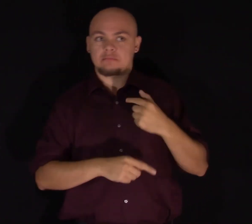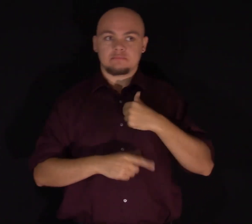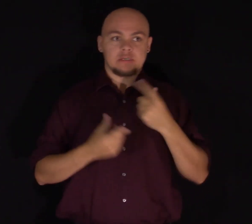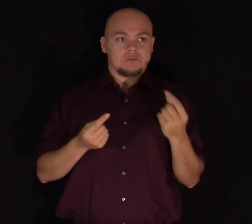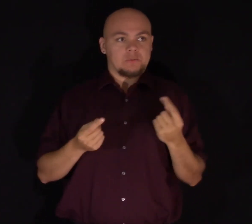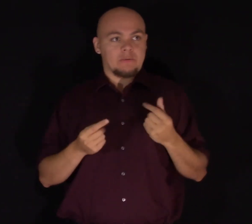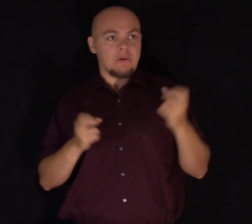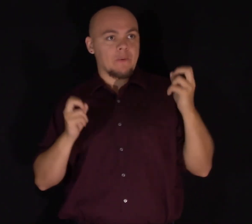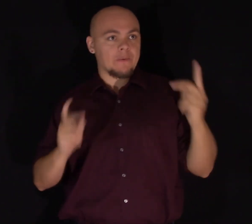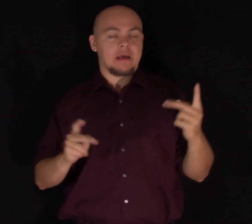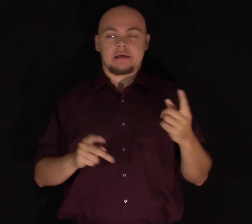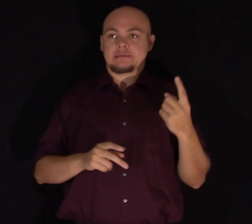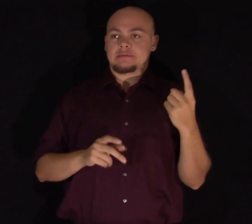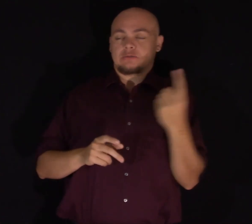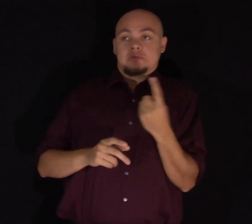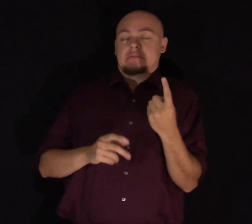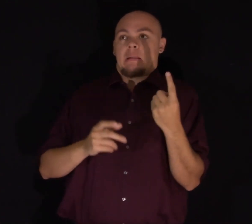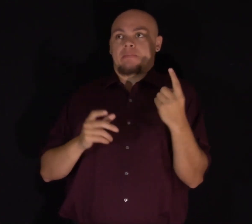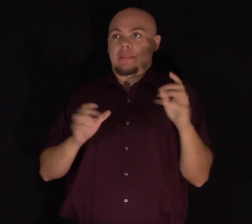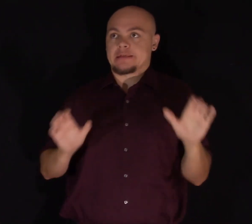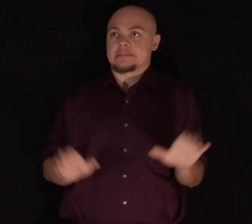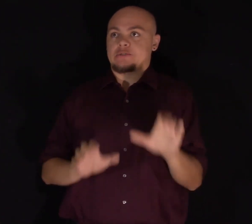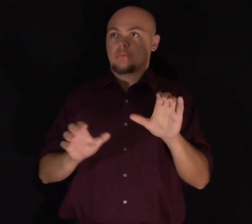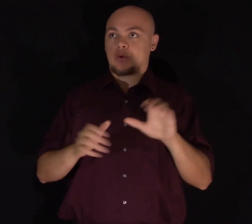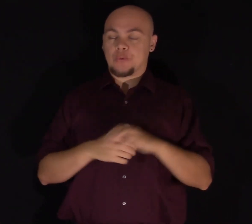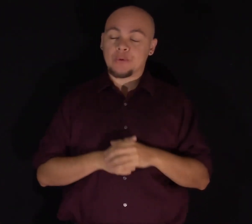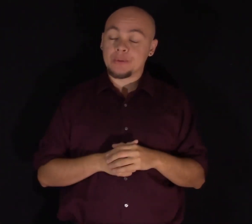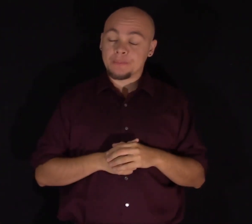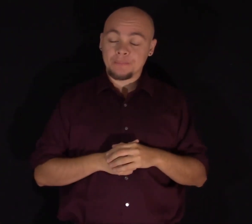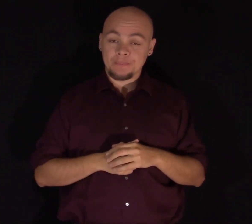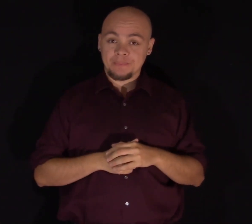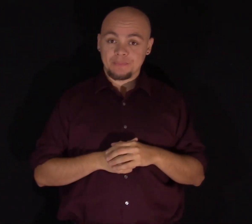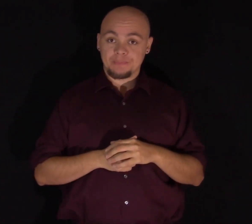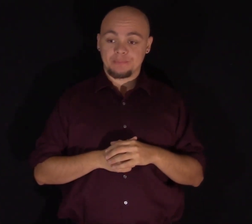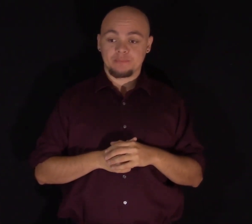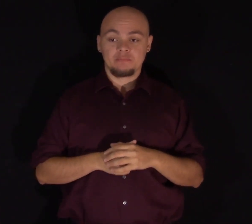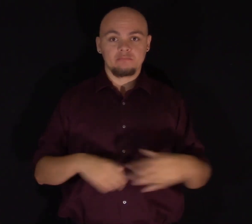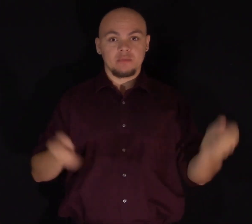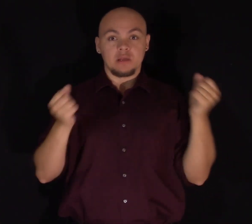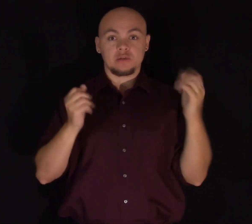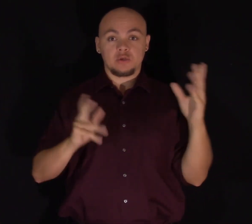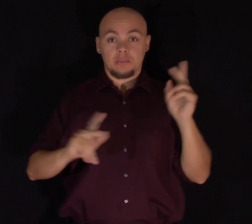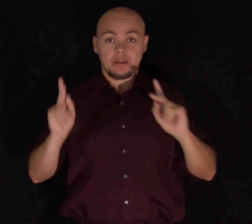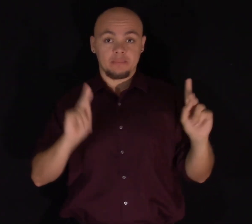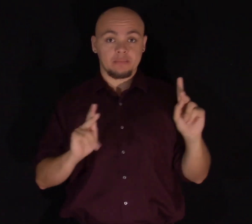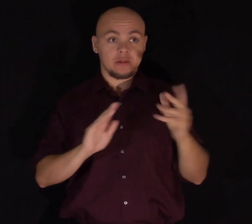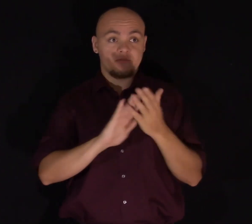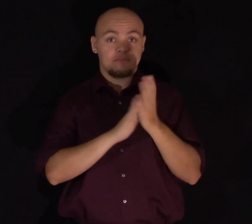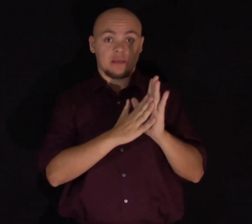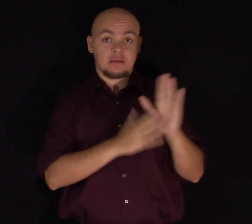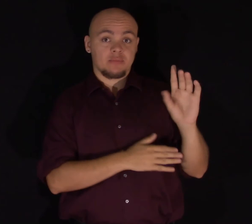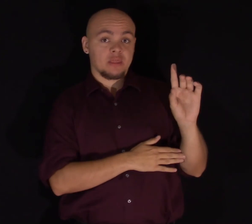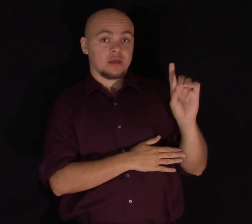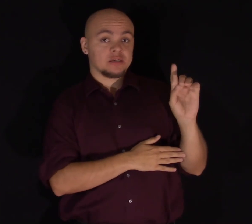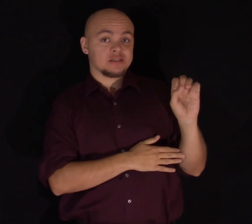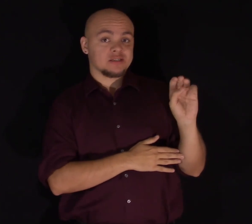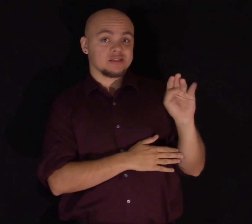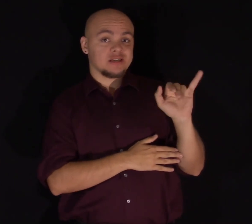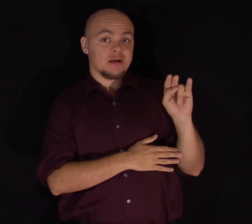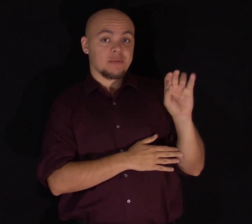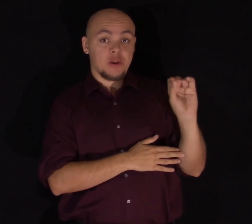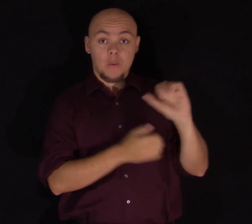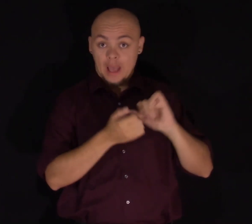guess, all right, it's doing something. And then so many people have been the domino when they talk